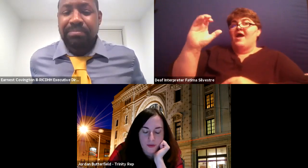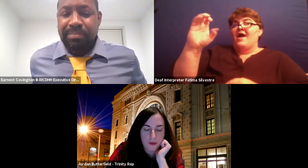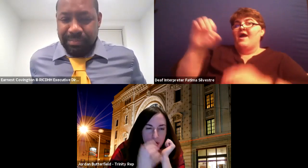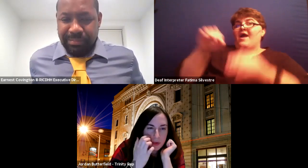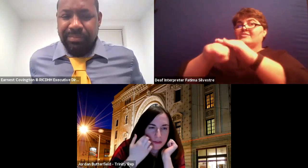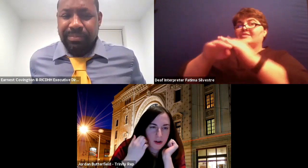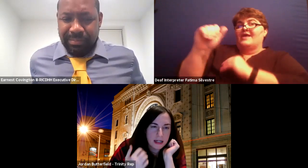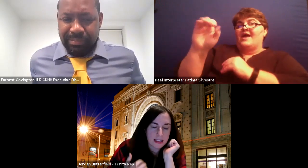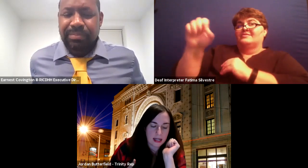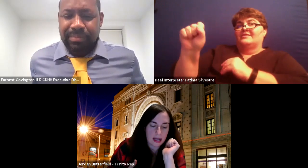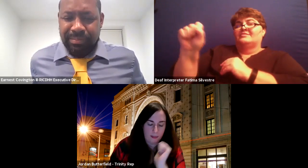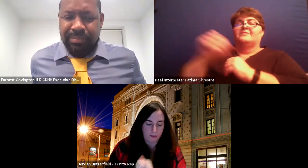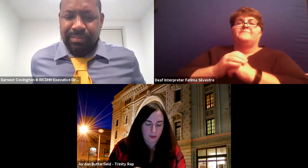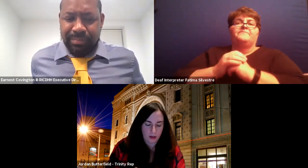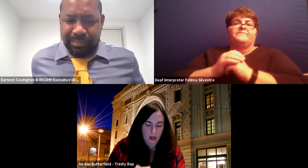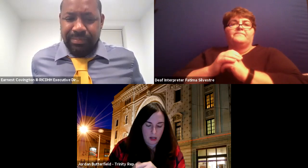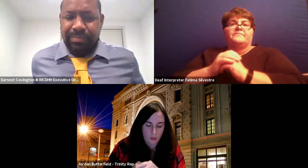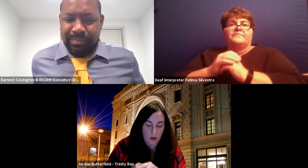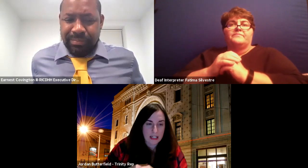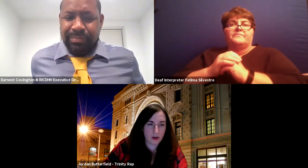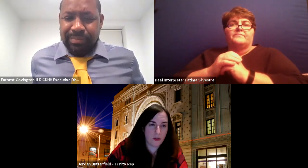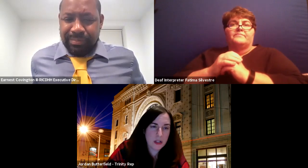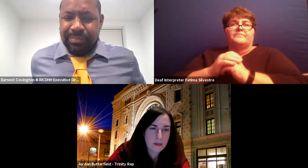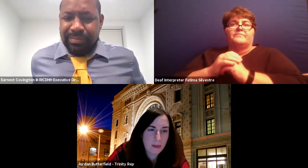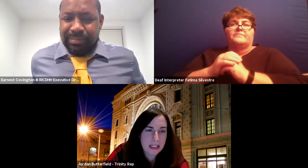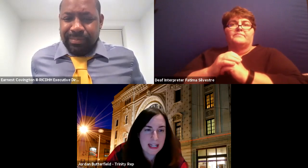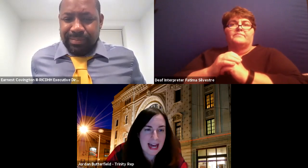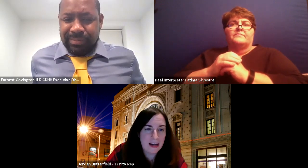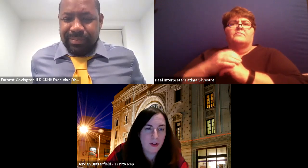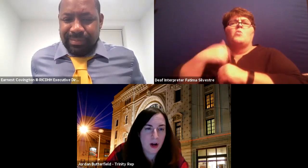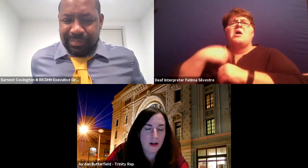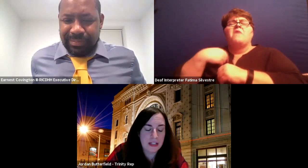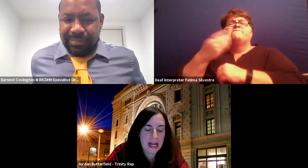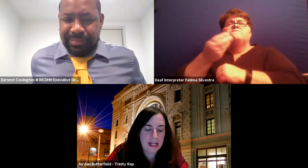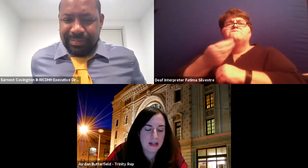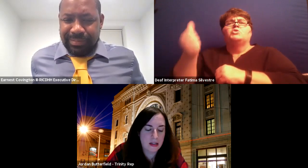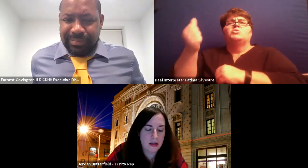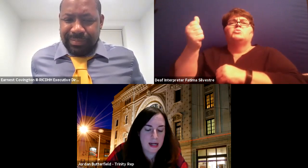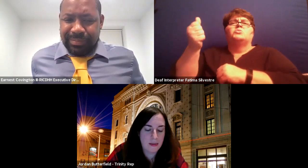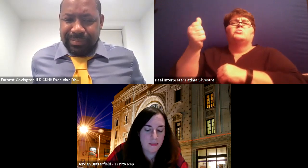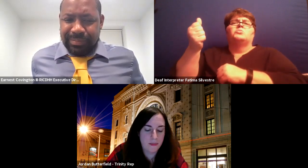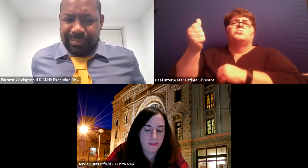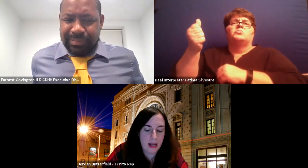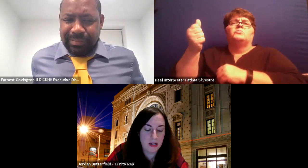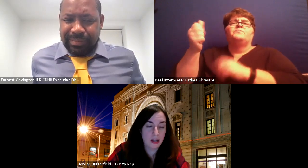have a few different ways for folks to be able to get involved and